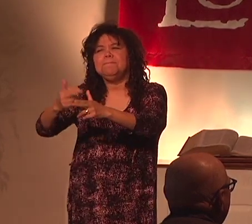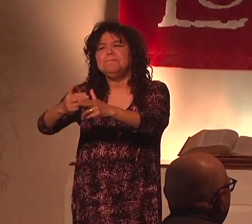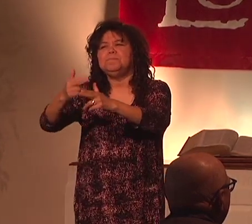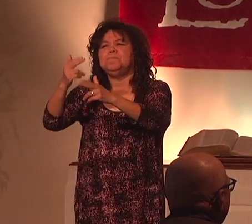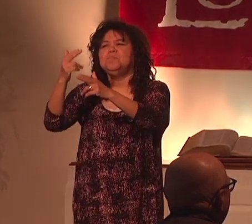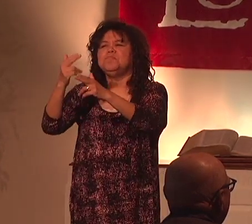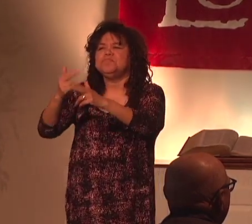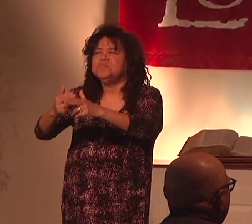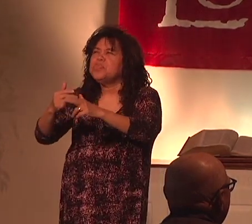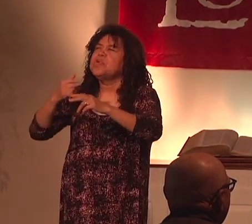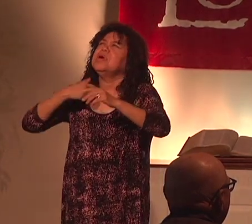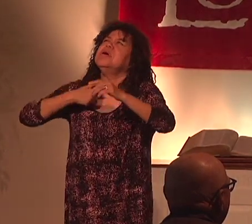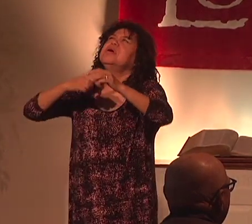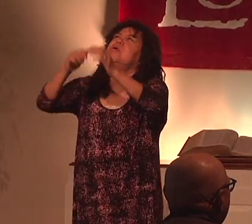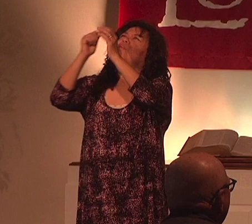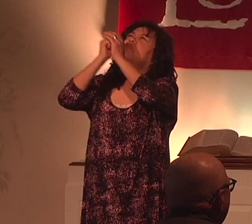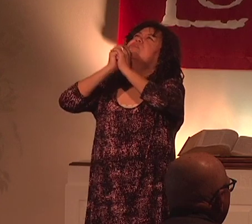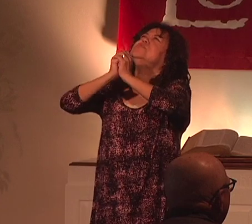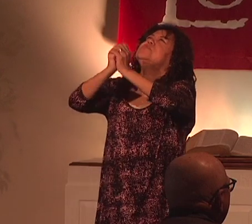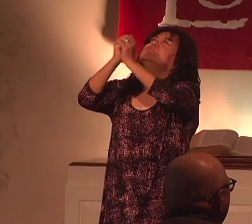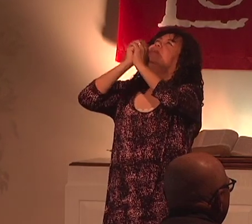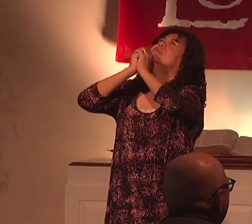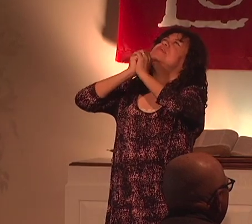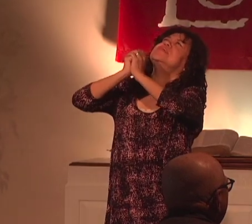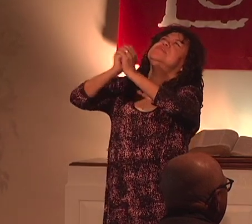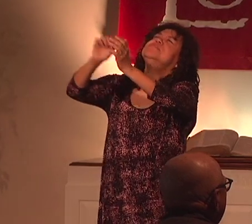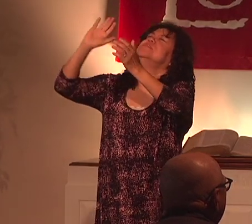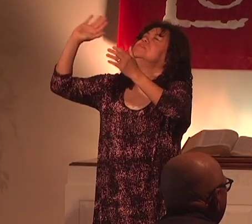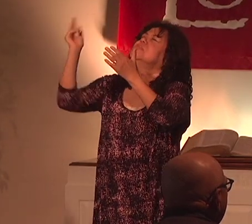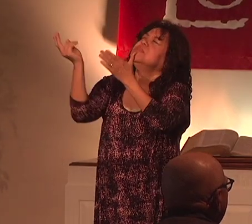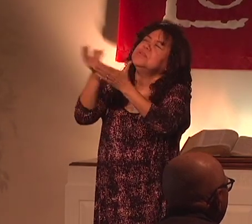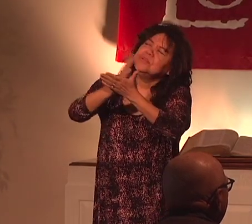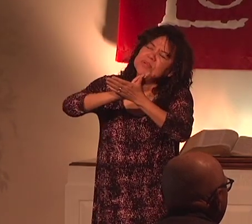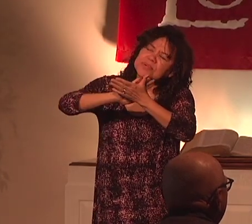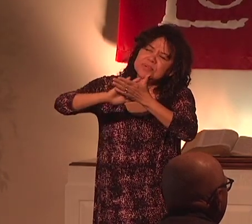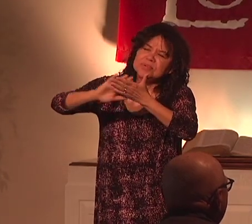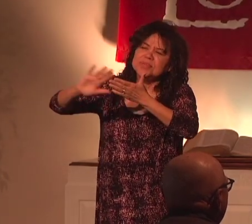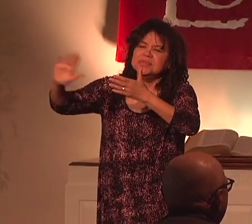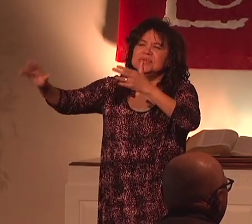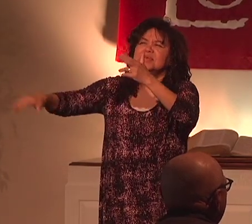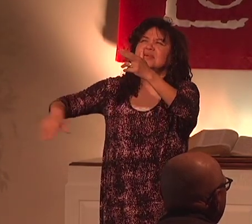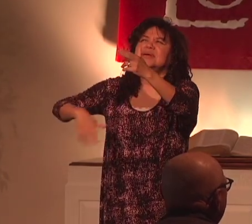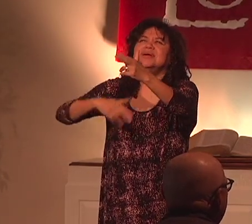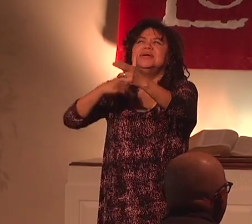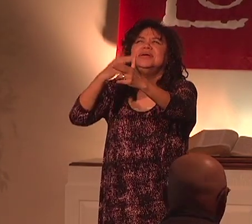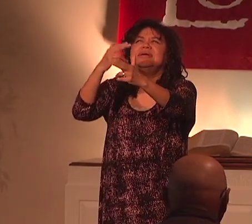I worship your holy name